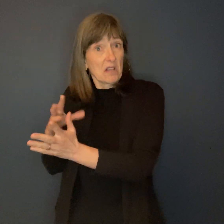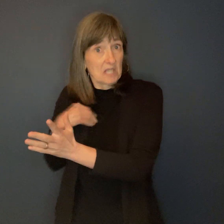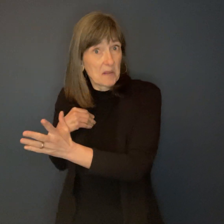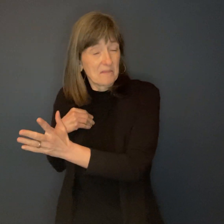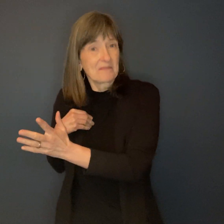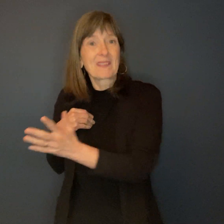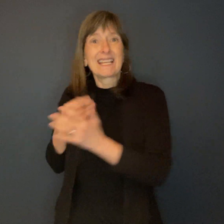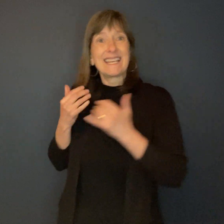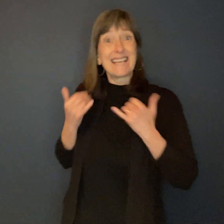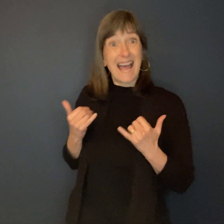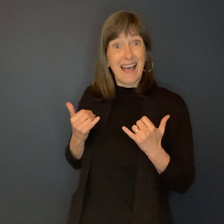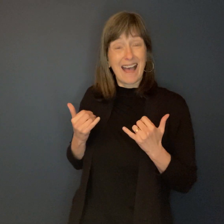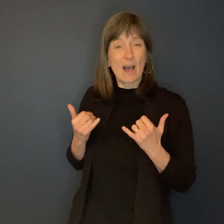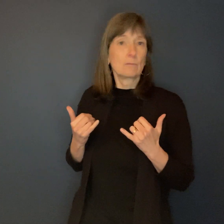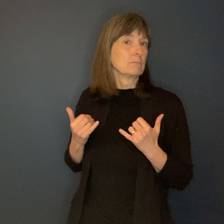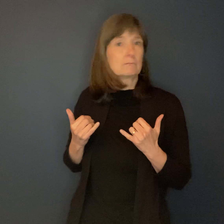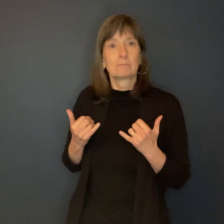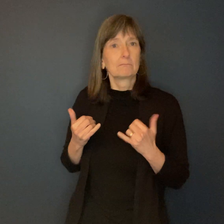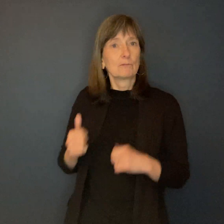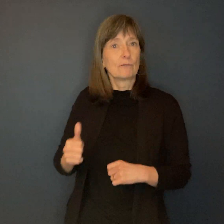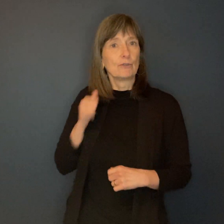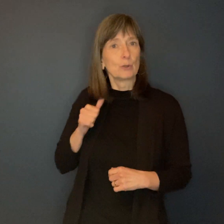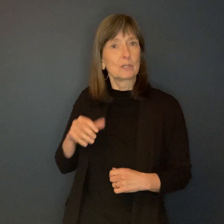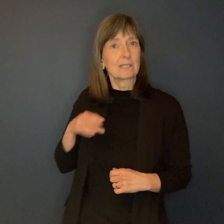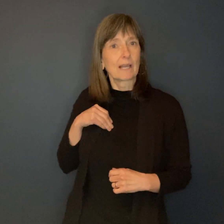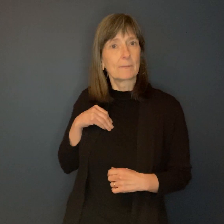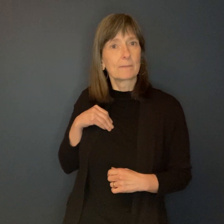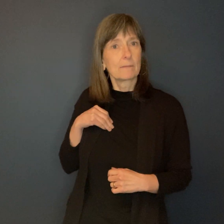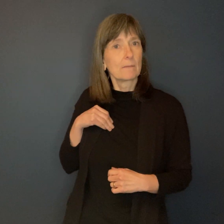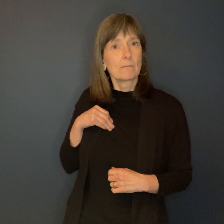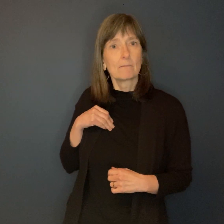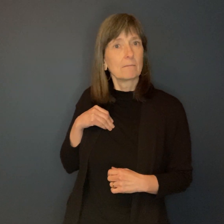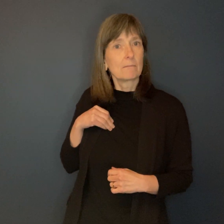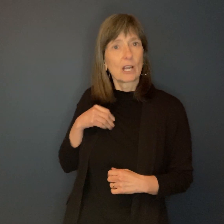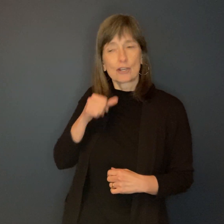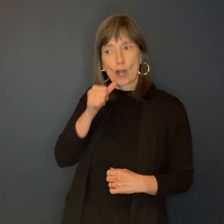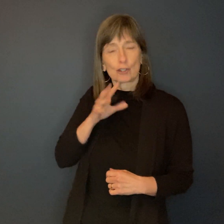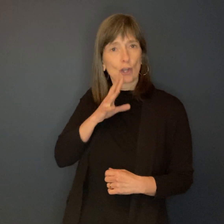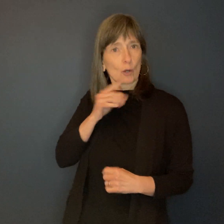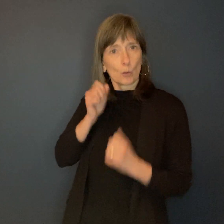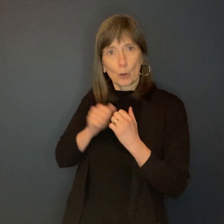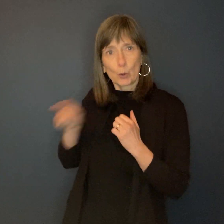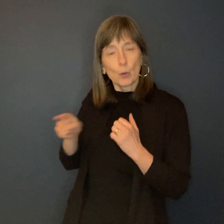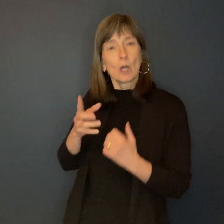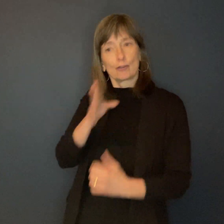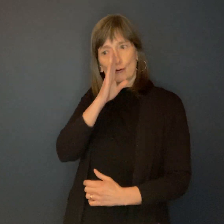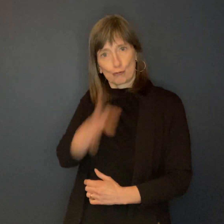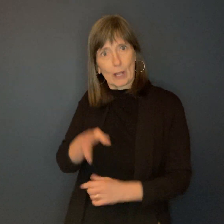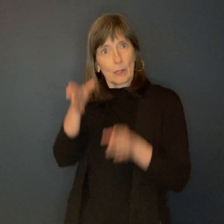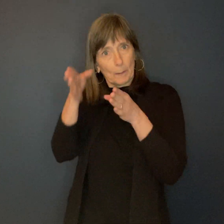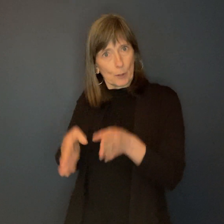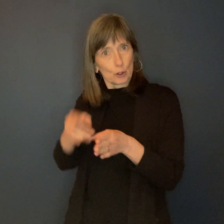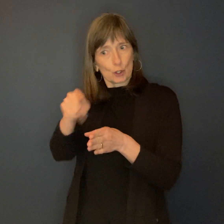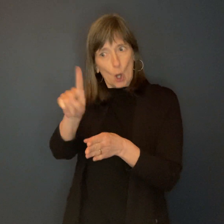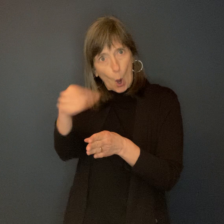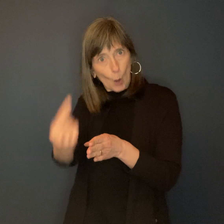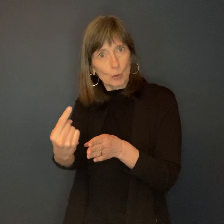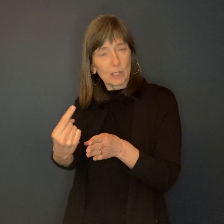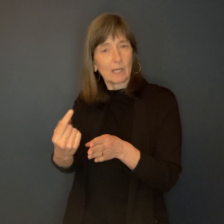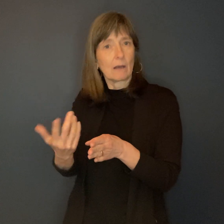And of course, and then when they say, well, we can't talk to you because, we can only talk to the individual. So this